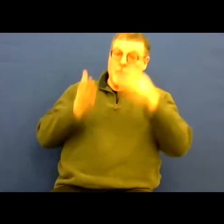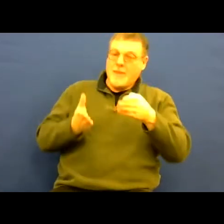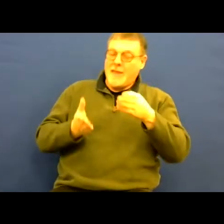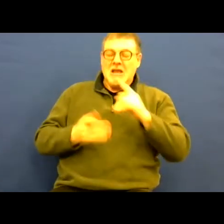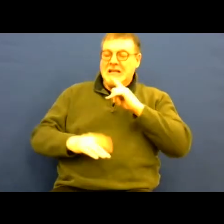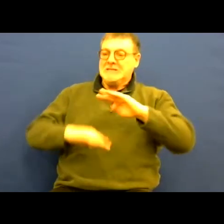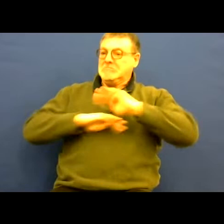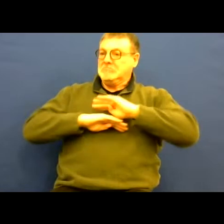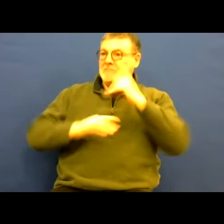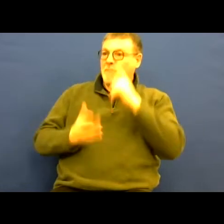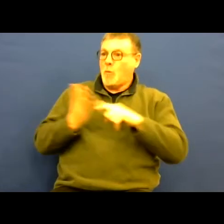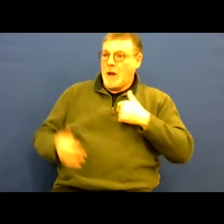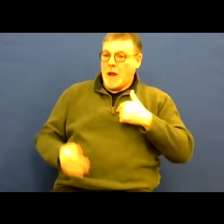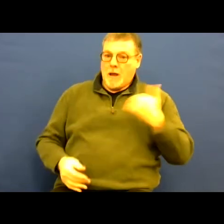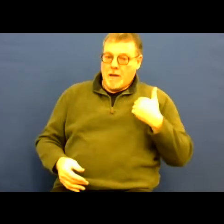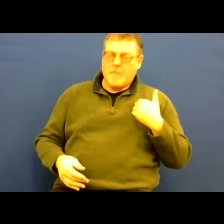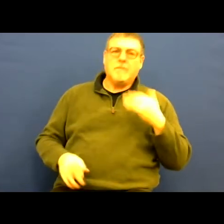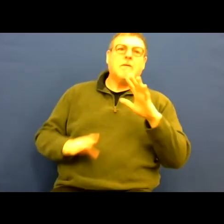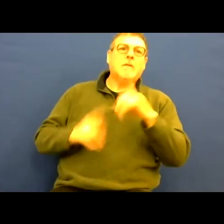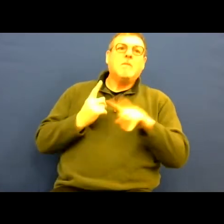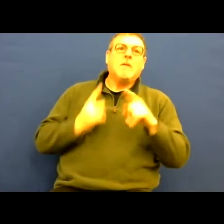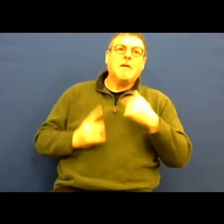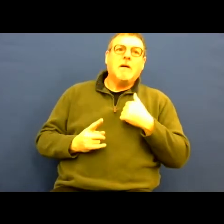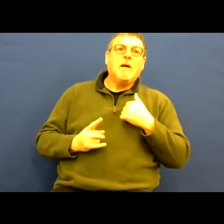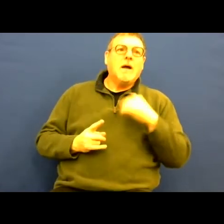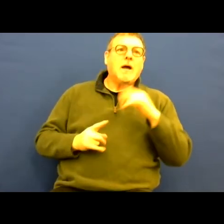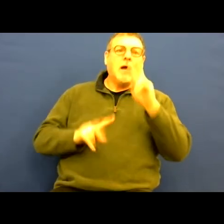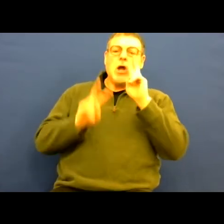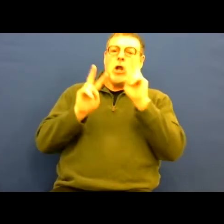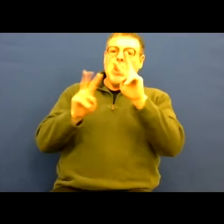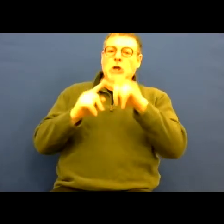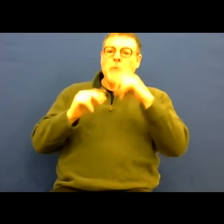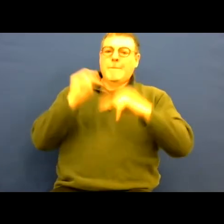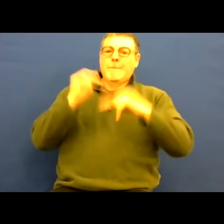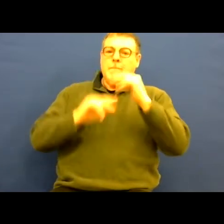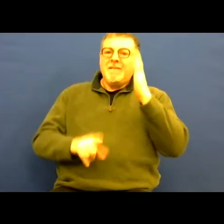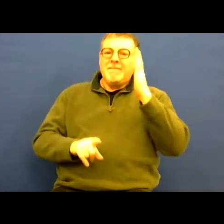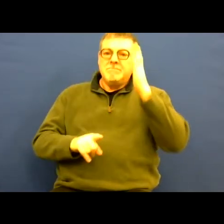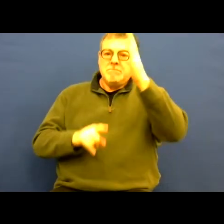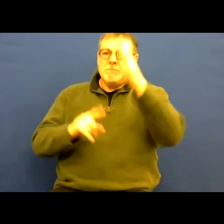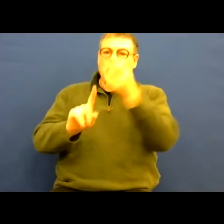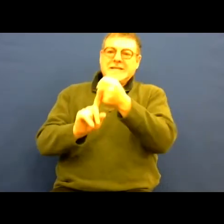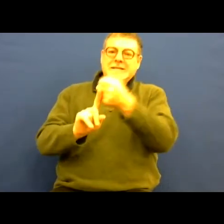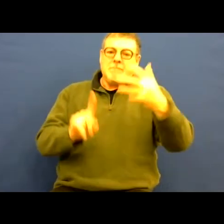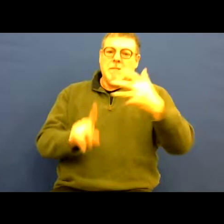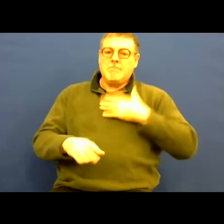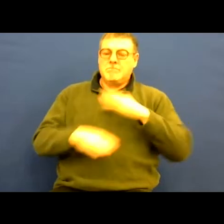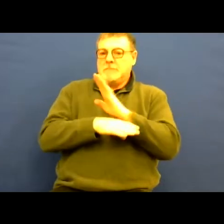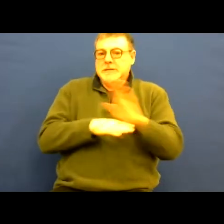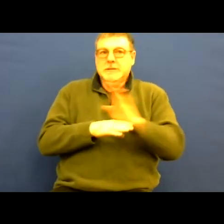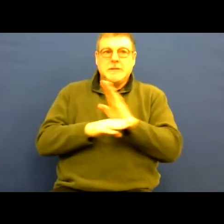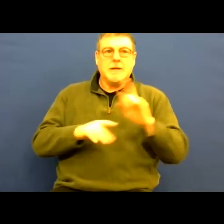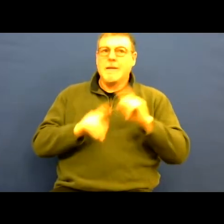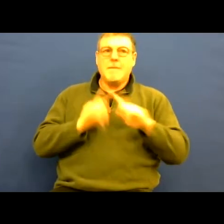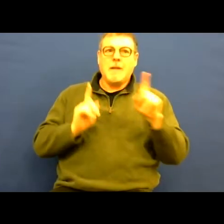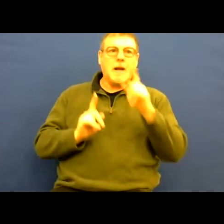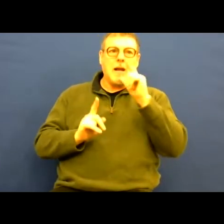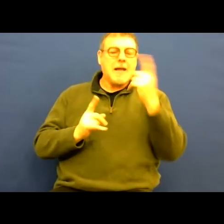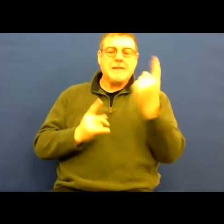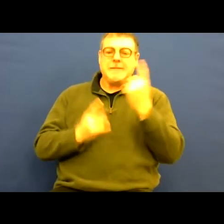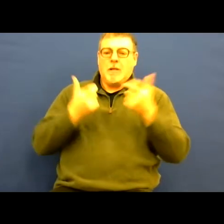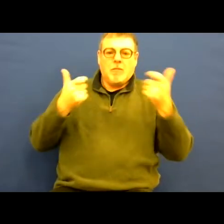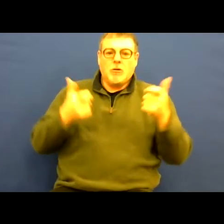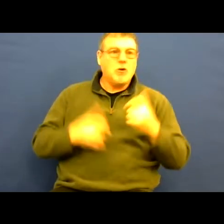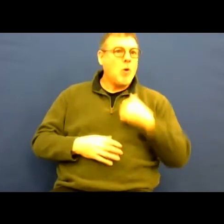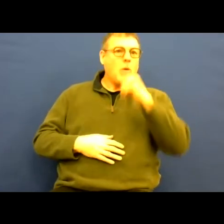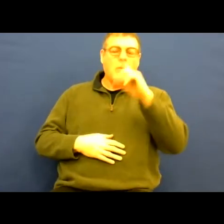adequate for what I have. But I do look to build a building in the future there and kind of expand my business, but not something large.